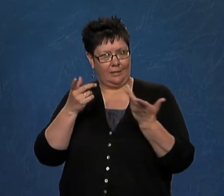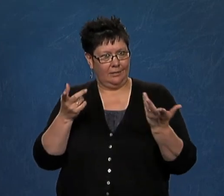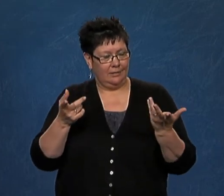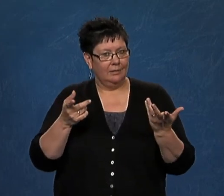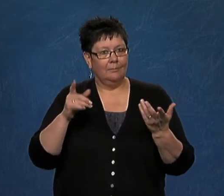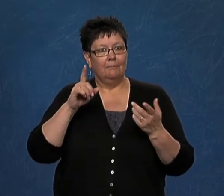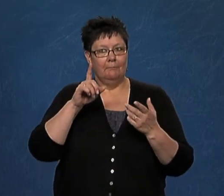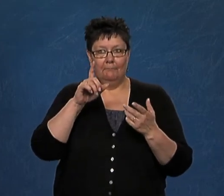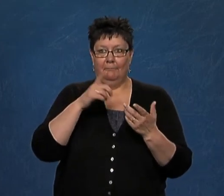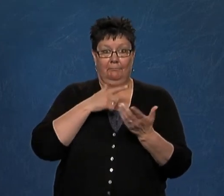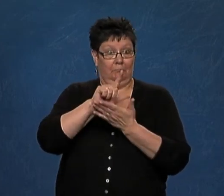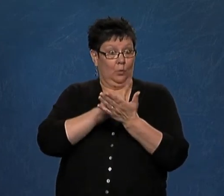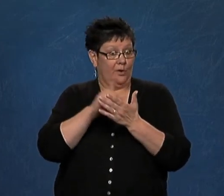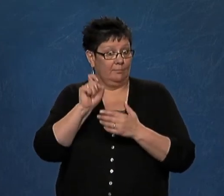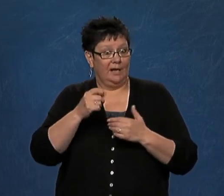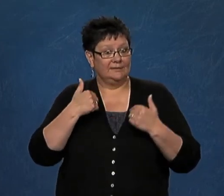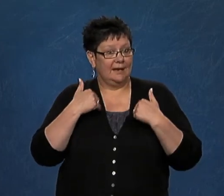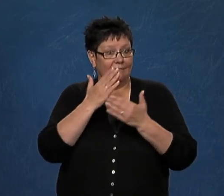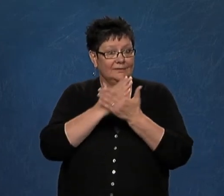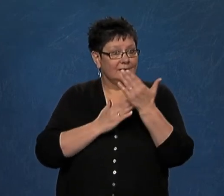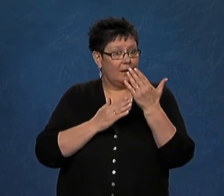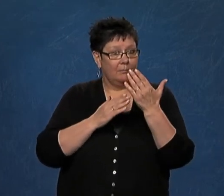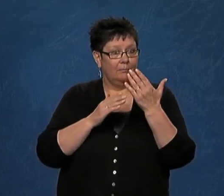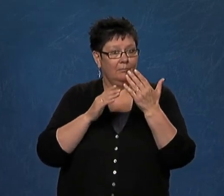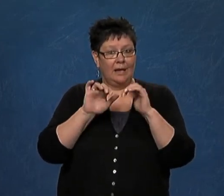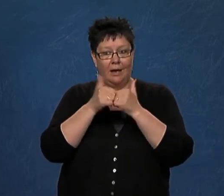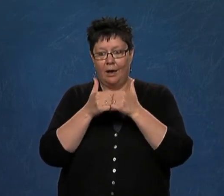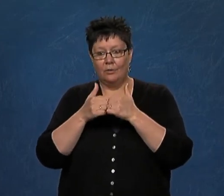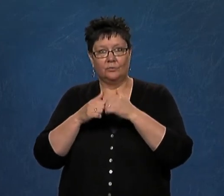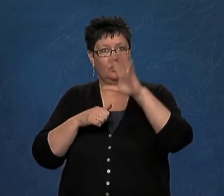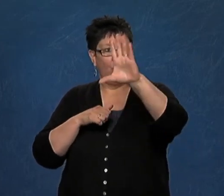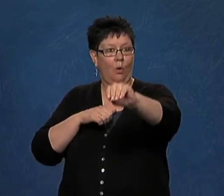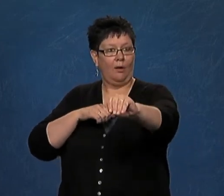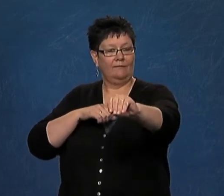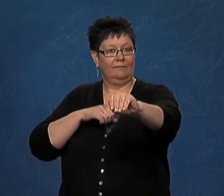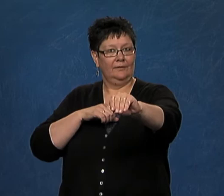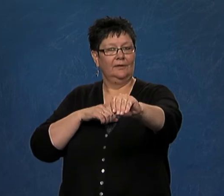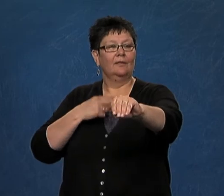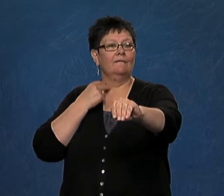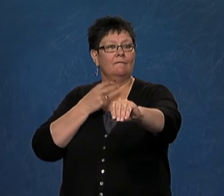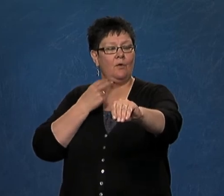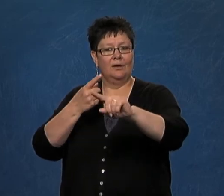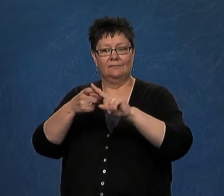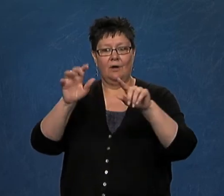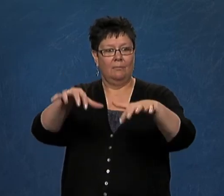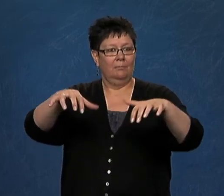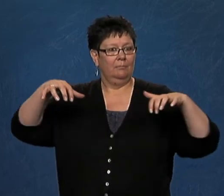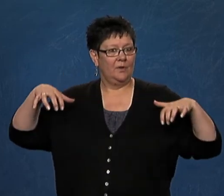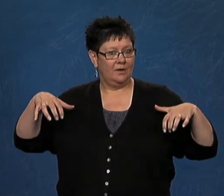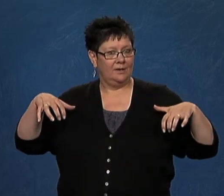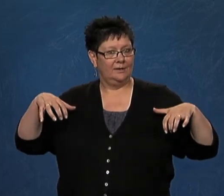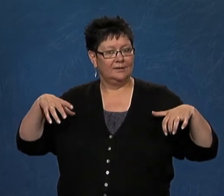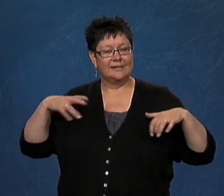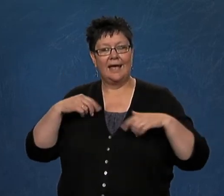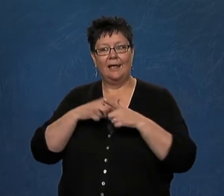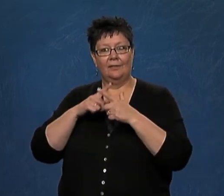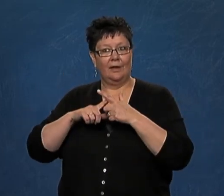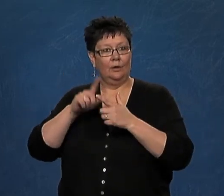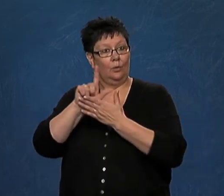How interpreters can talk to the attorneys. There has to be a way that they can turn the VRI